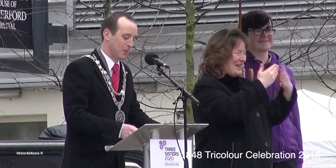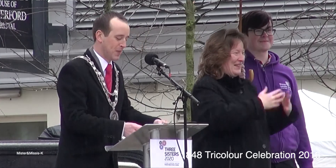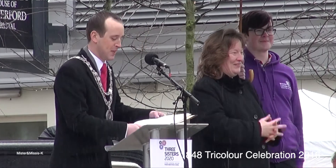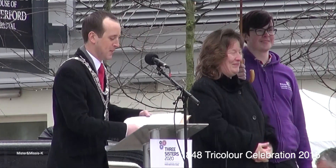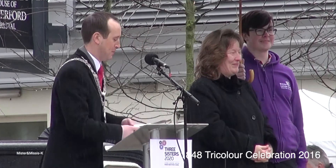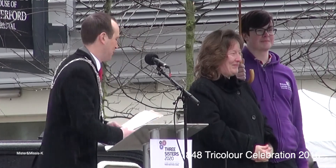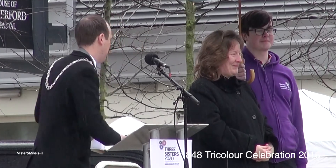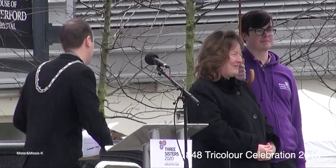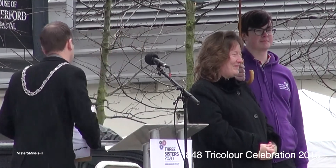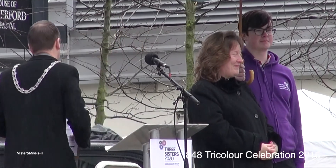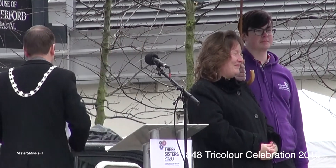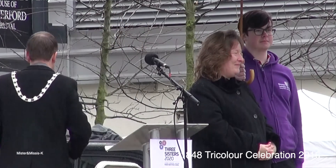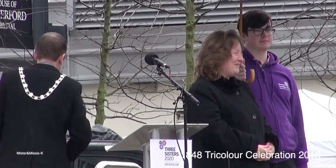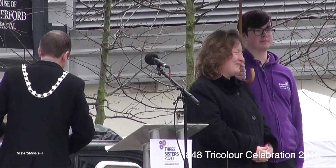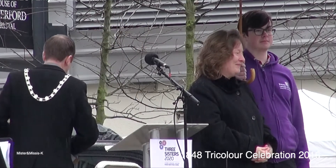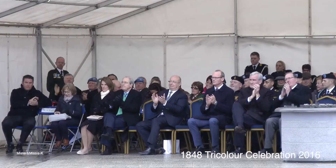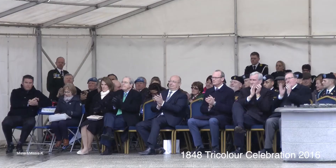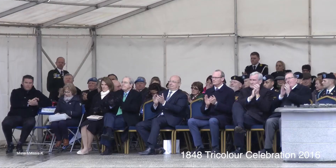much.